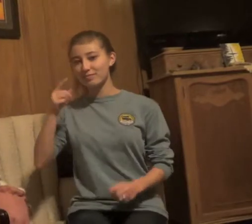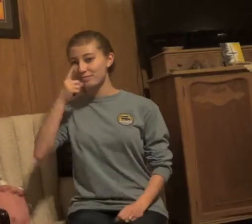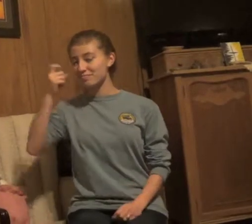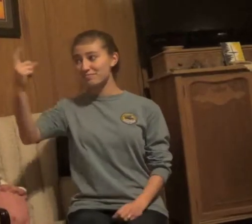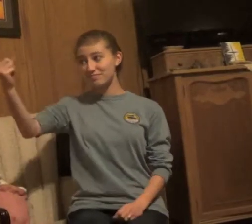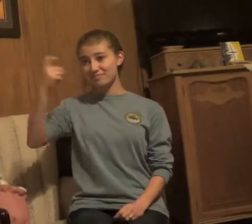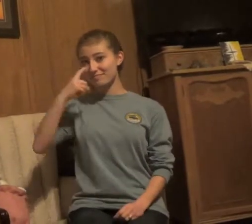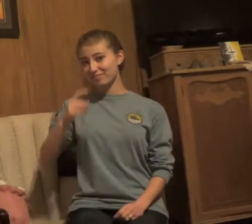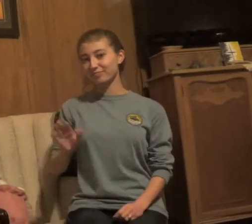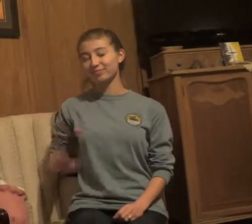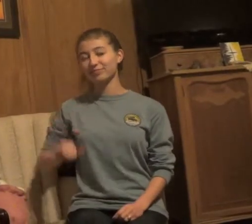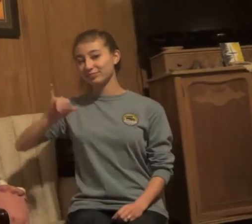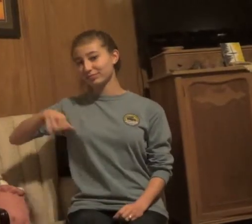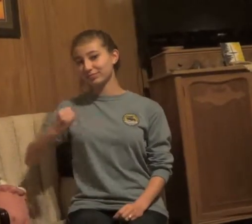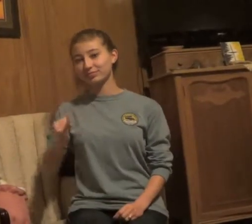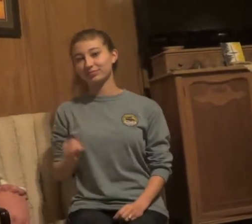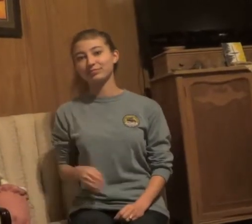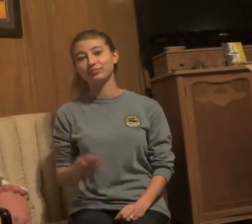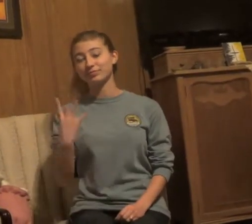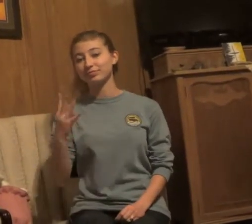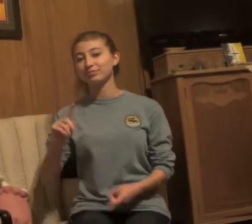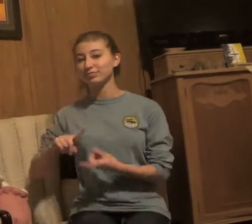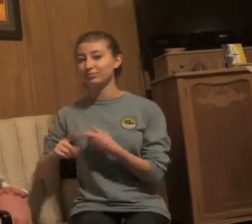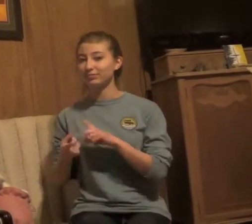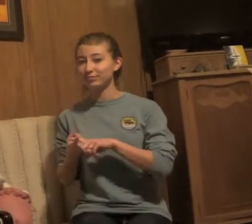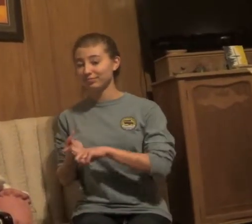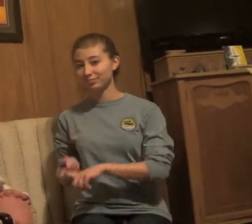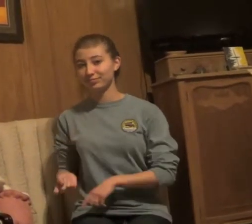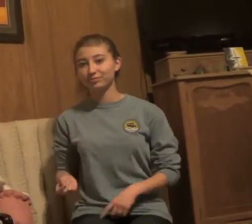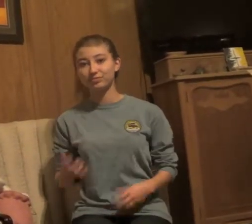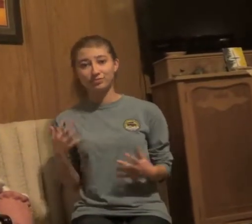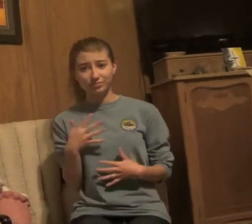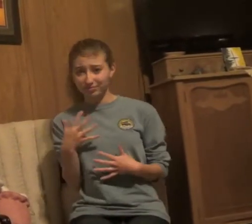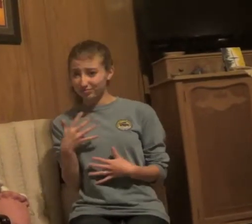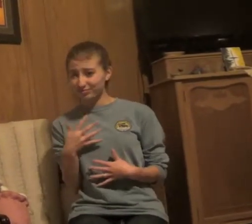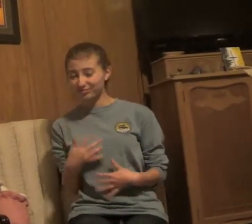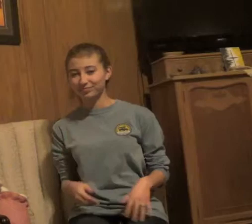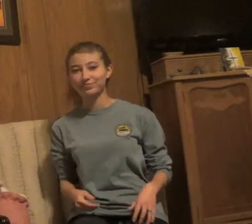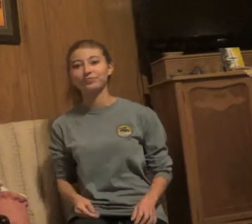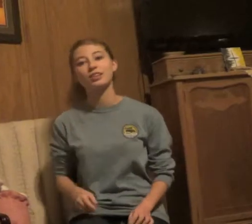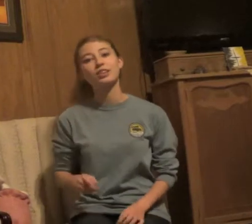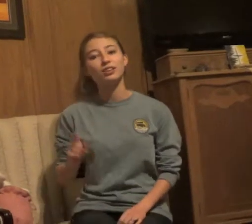Little Johnny and his friends were frightened, so they ran home.